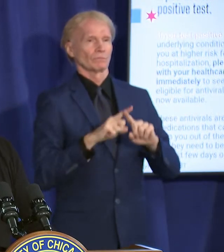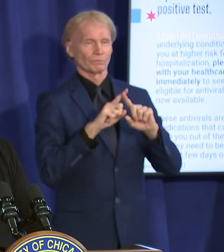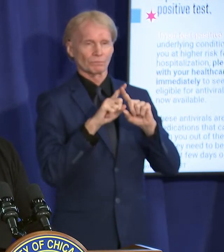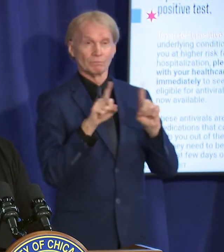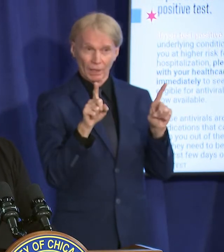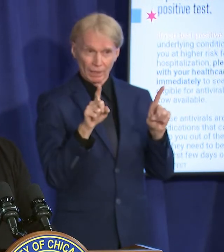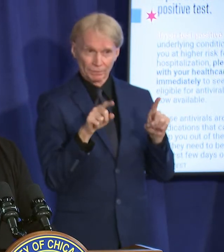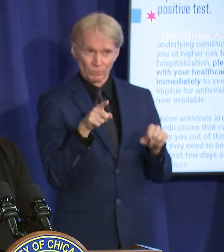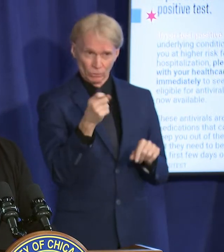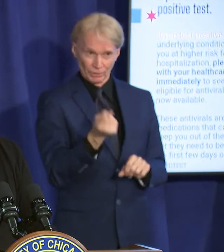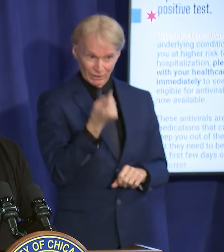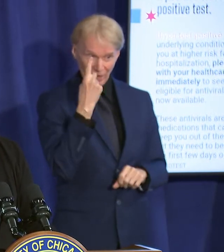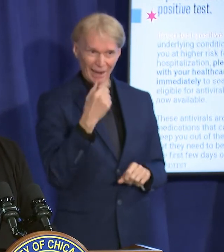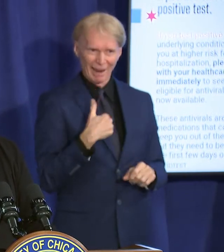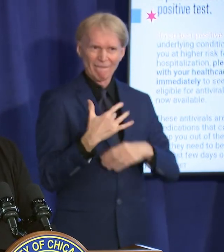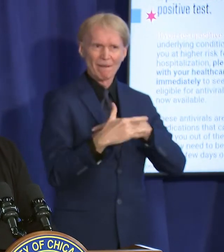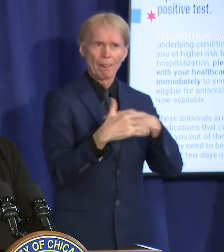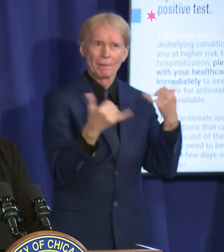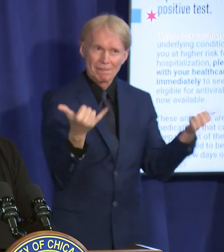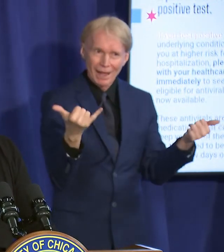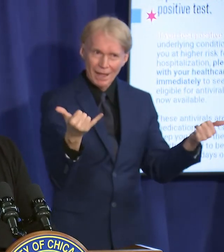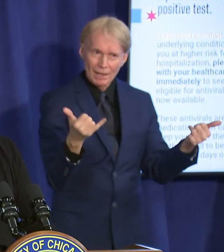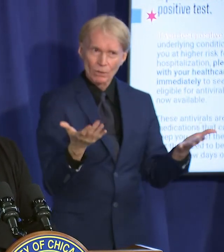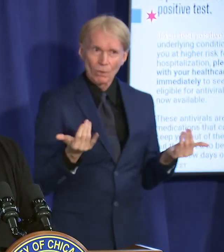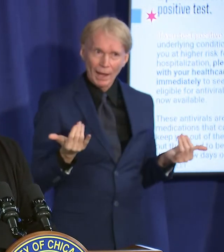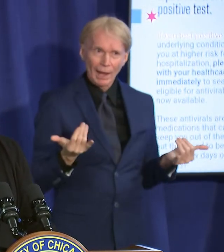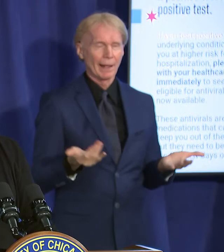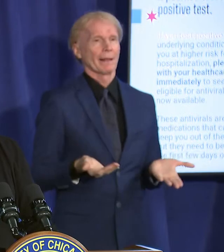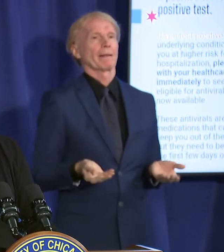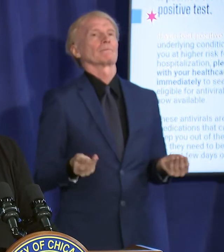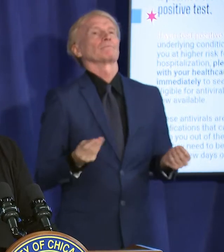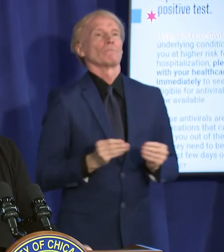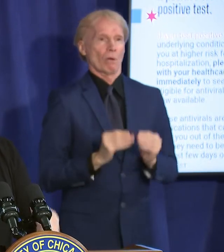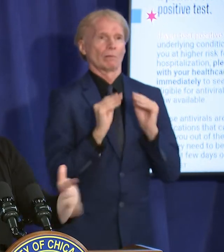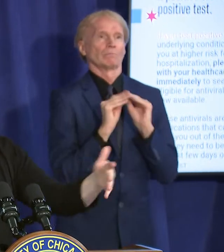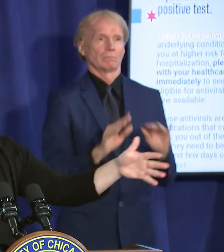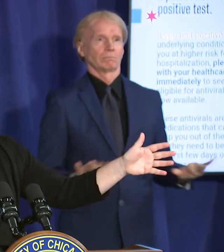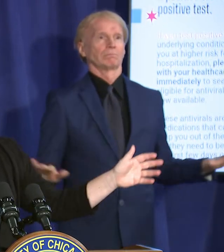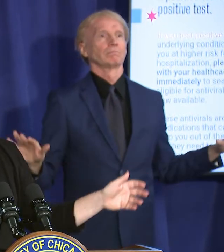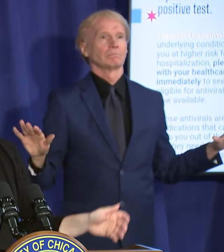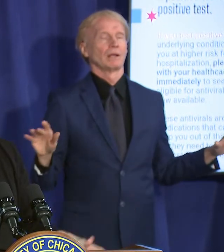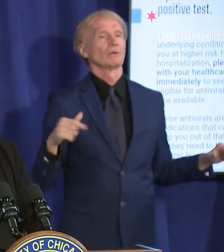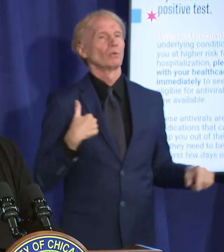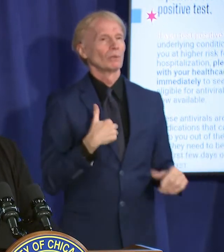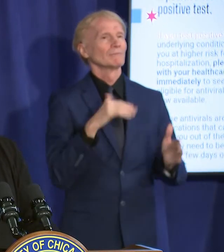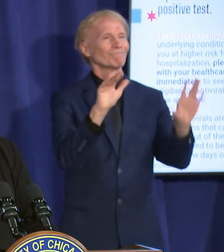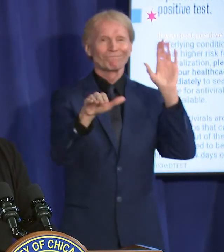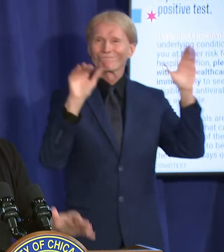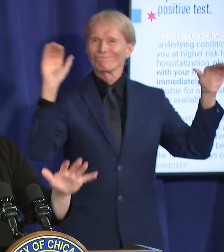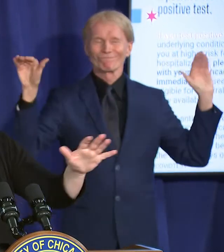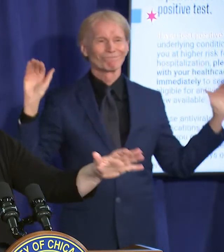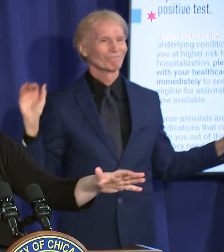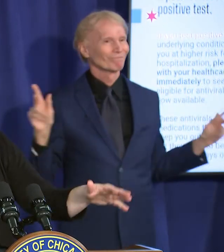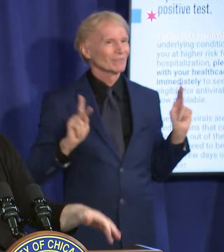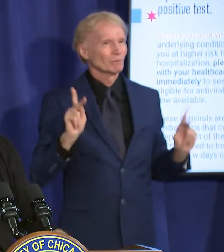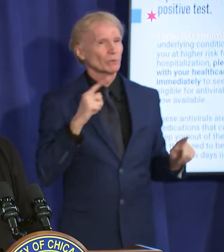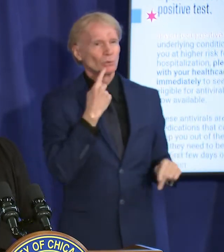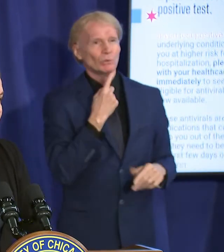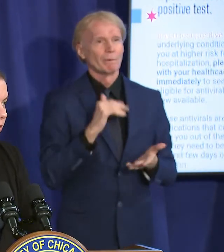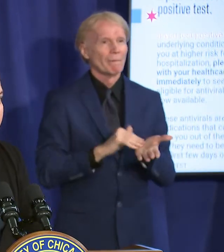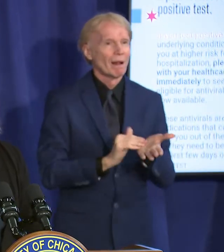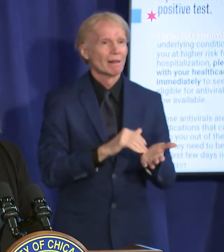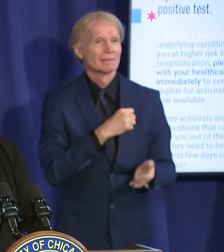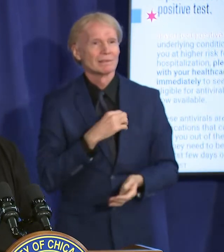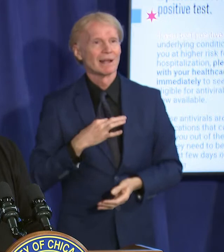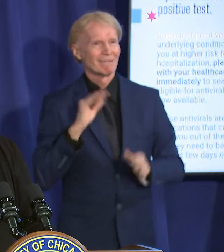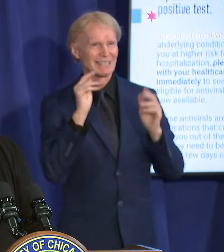people know about that option, because increasingly it is available. We've been working with providers to make sure that it's here and making sure that